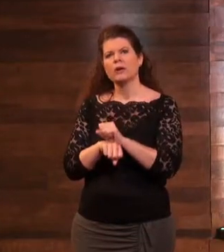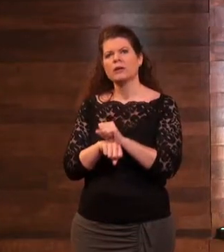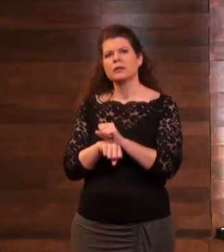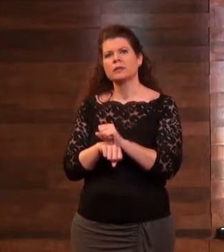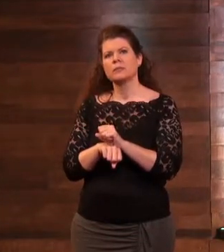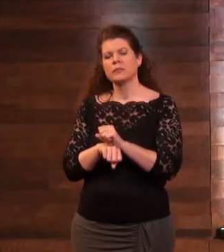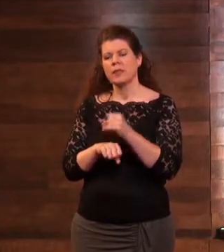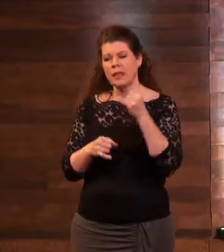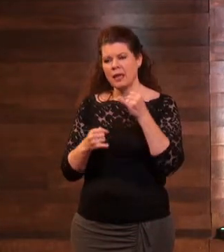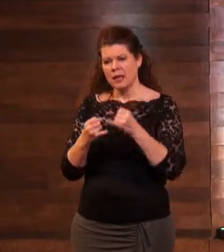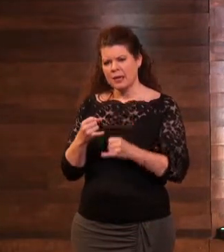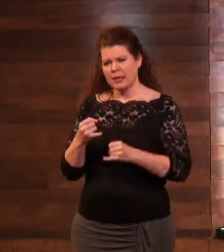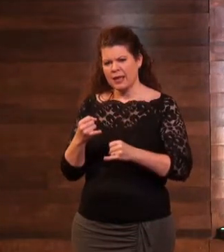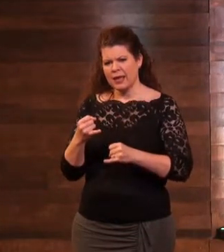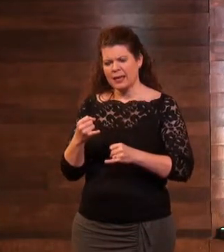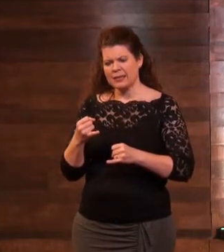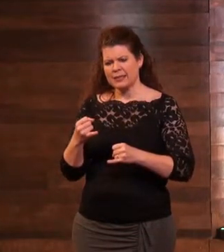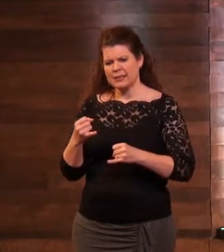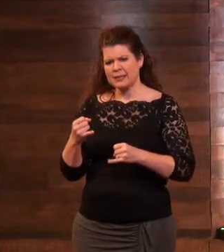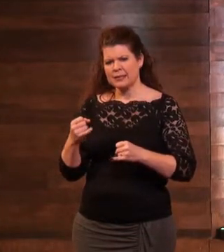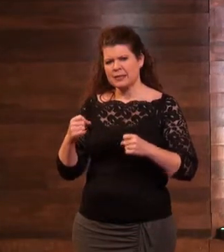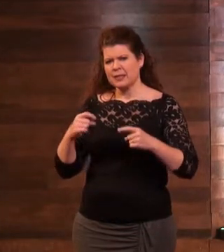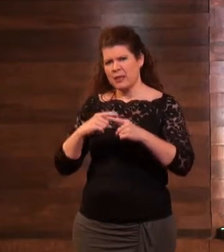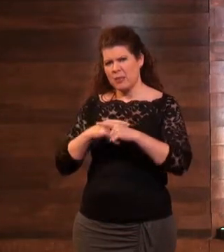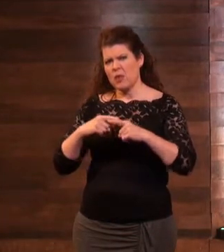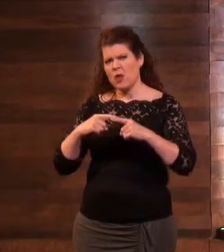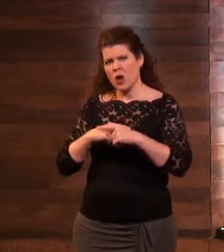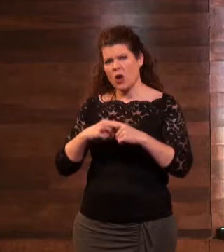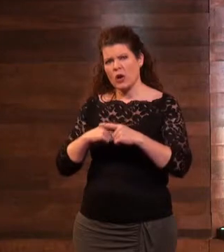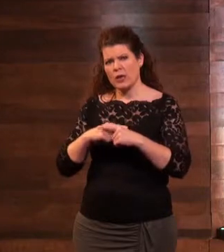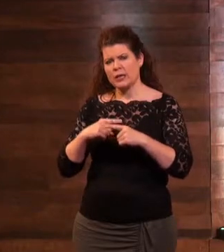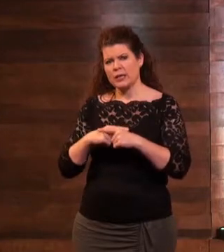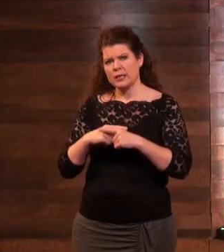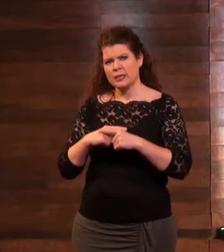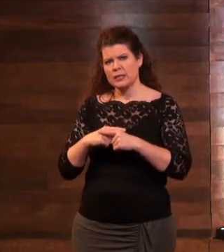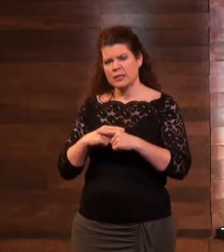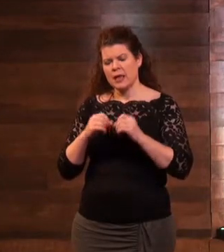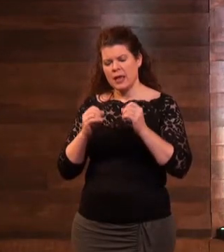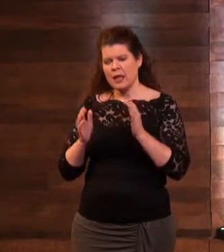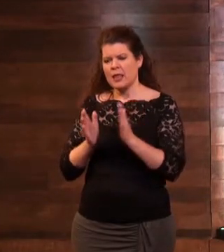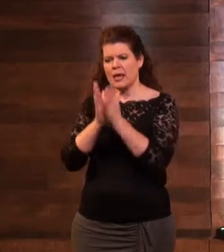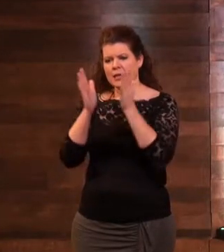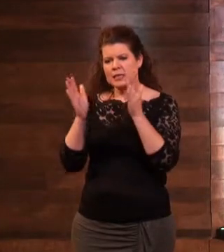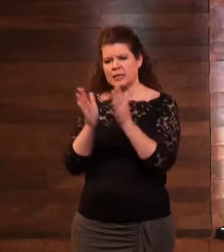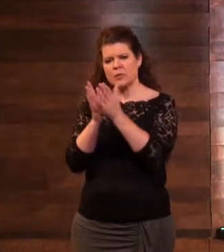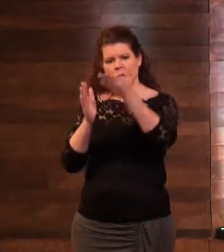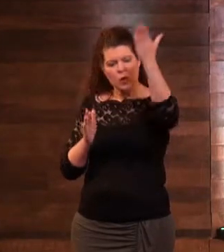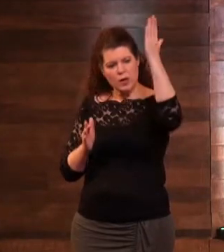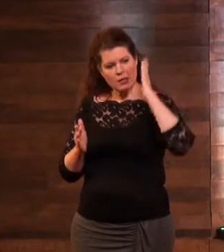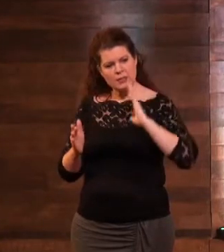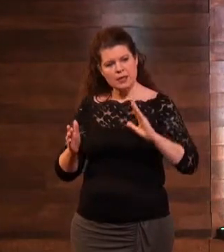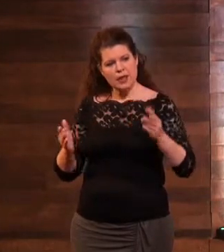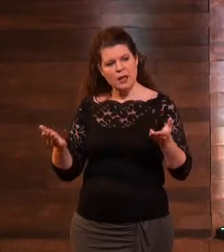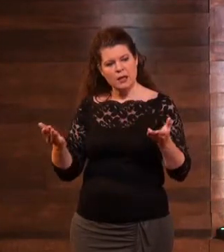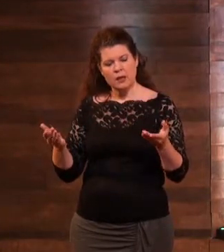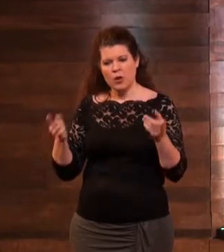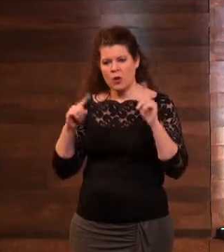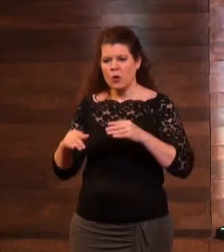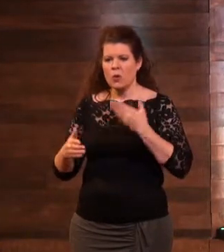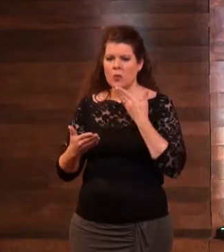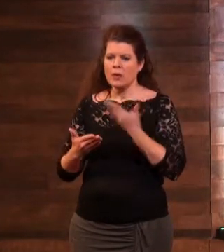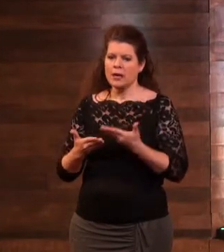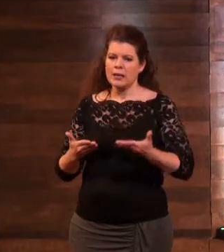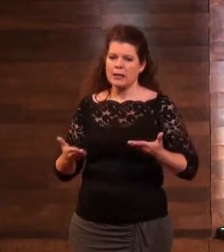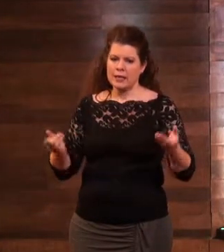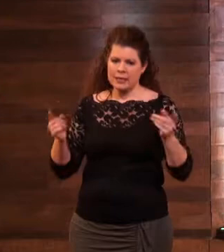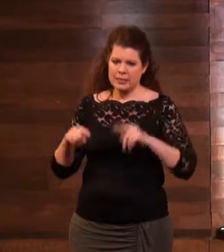one because there are so many risks involved in it, seemingly. And that is, praise God when something good happens to you at work. Have